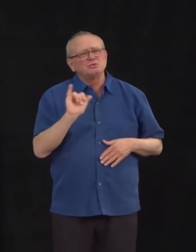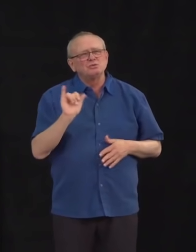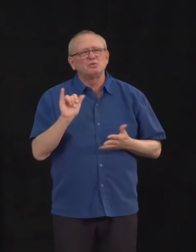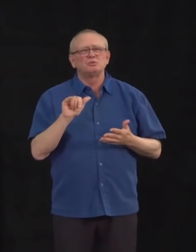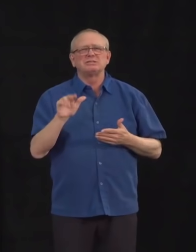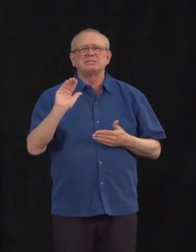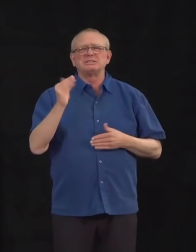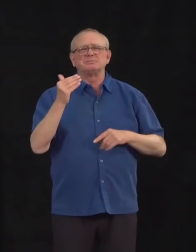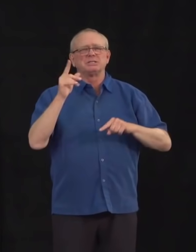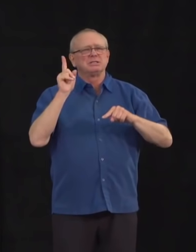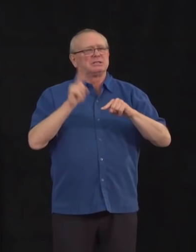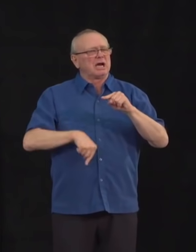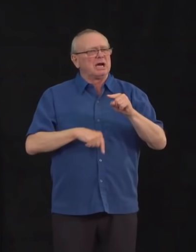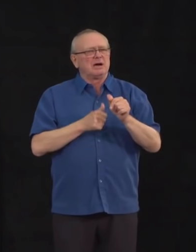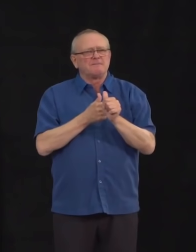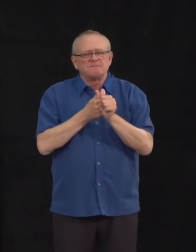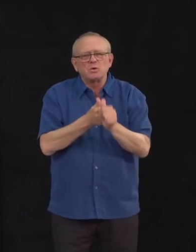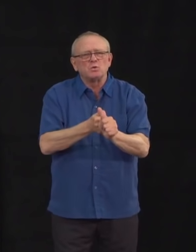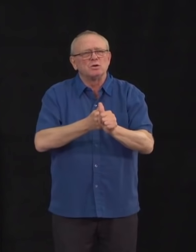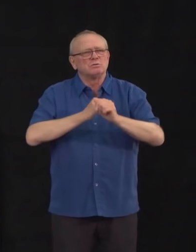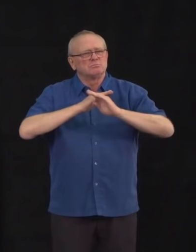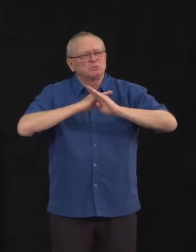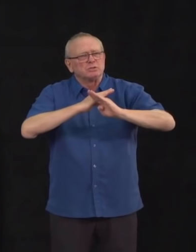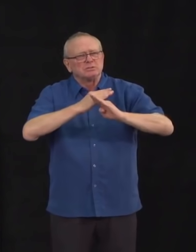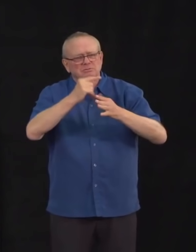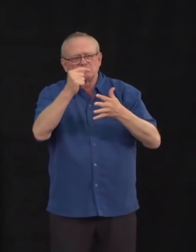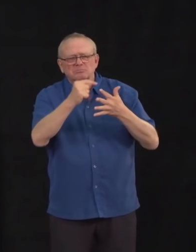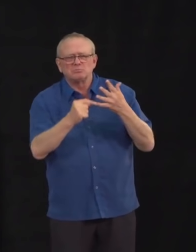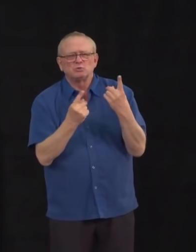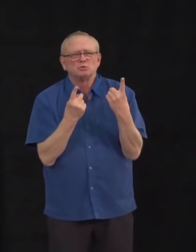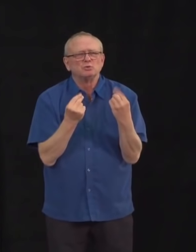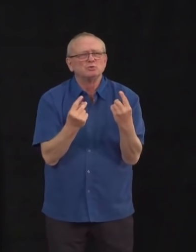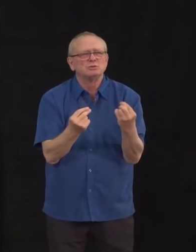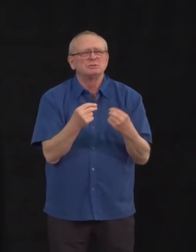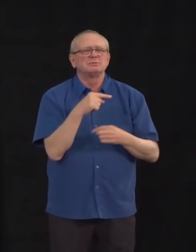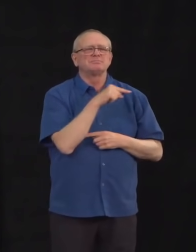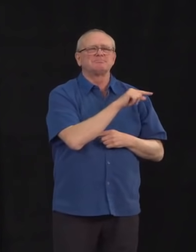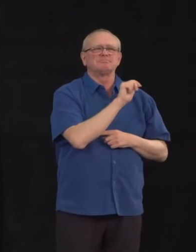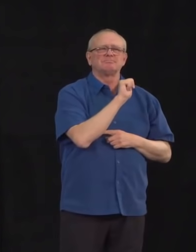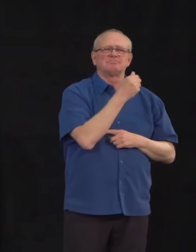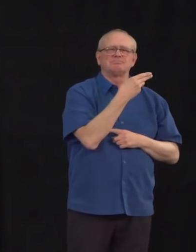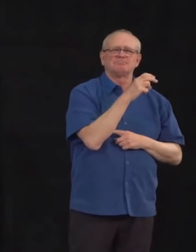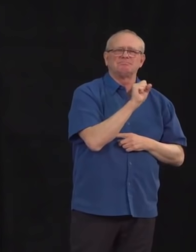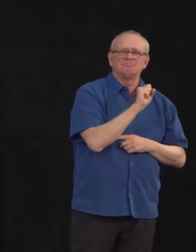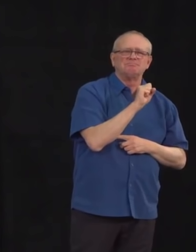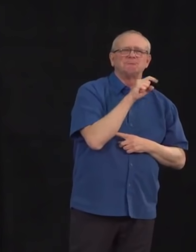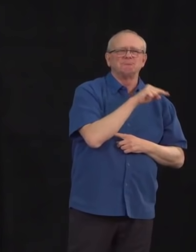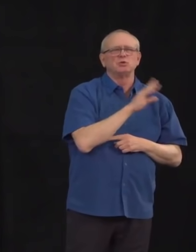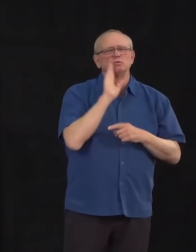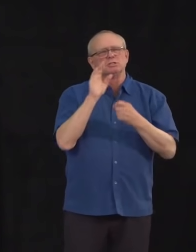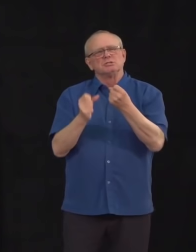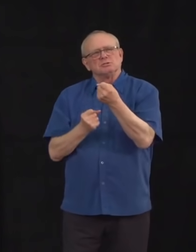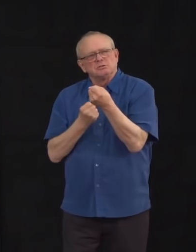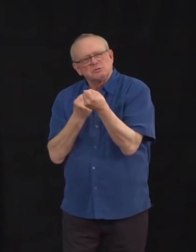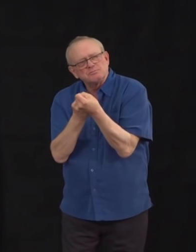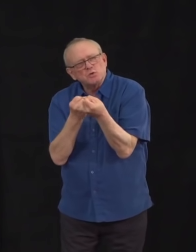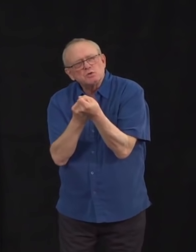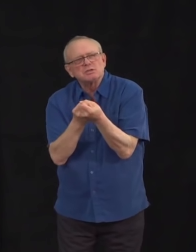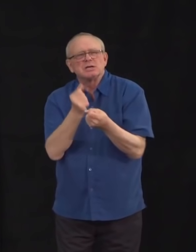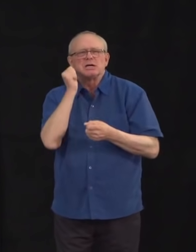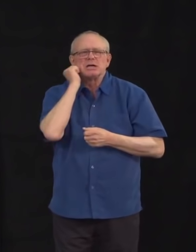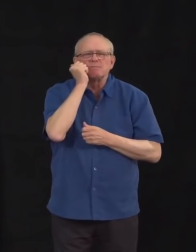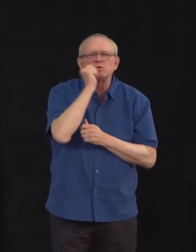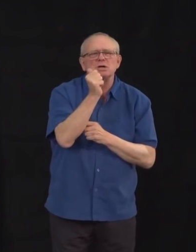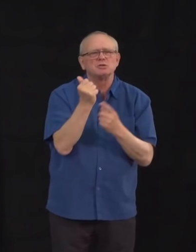during a COVID-19 outbreak at the site. AHS will support the site's day-to-day operations in collaboration with